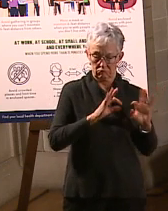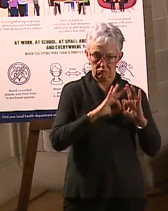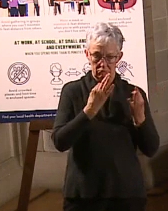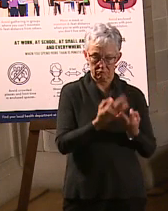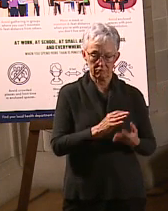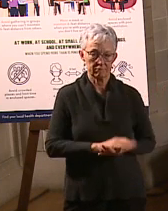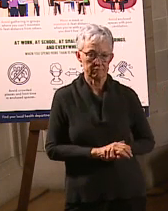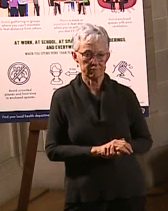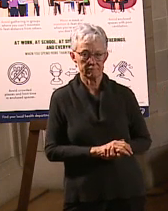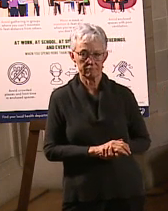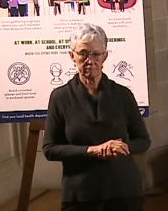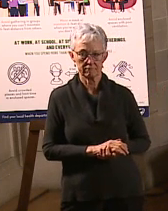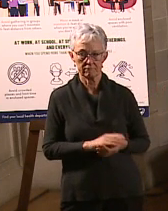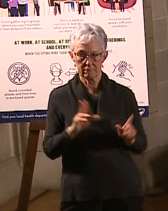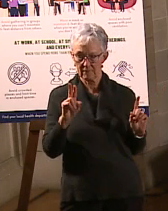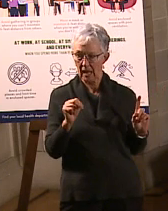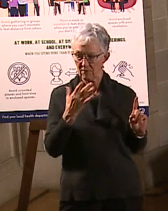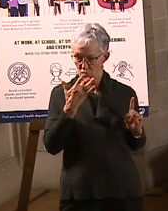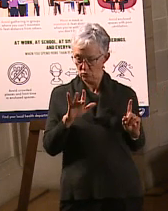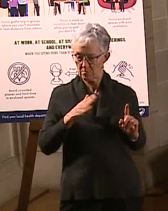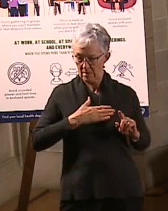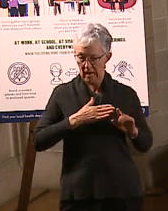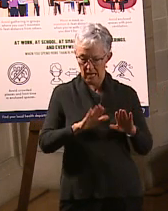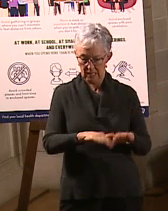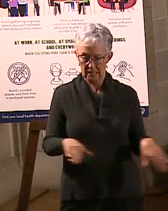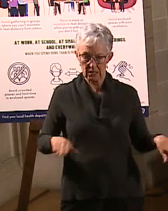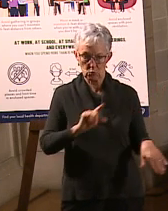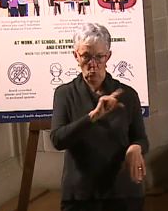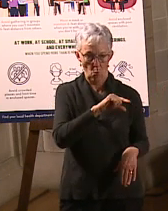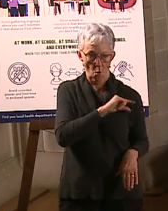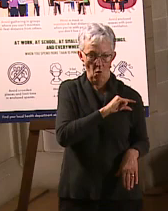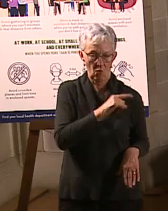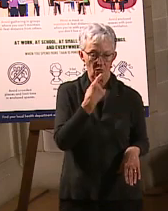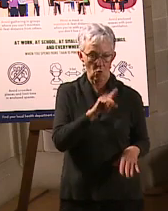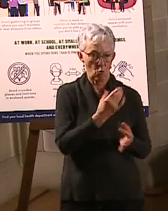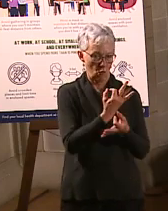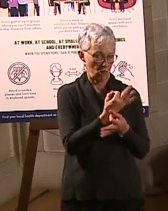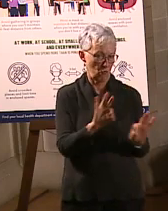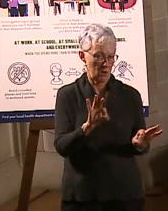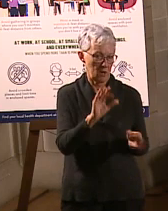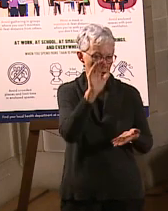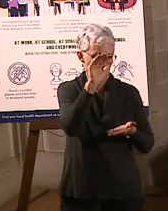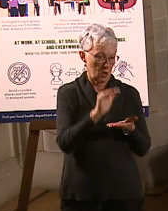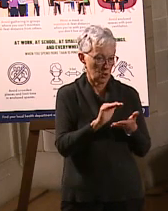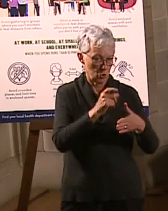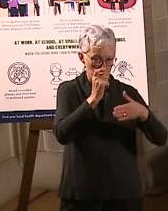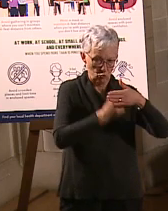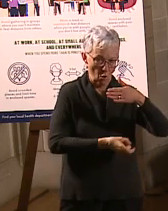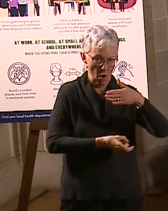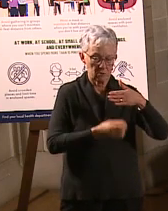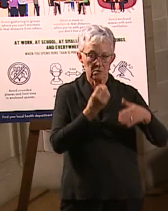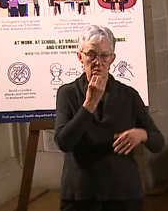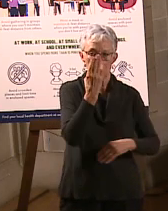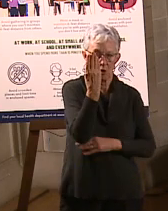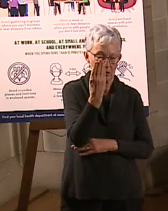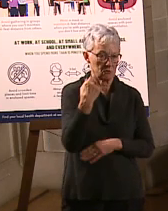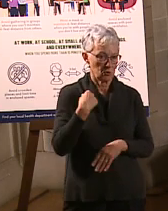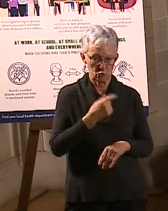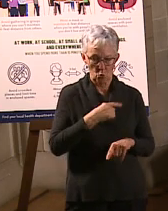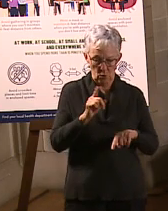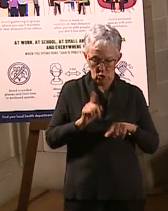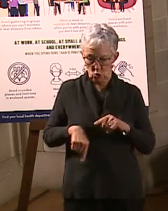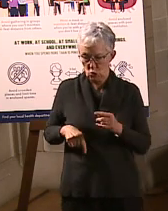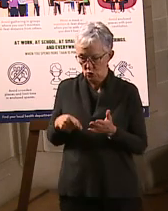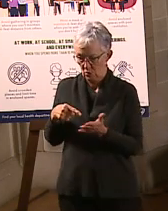kids qualified for free and reduced lunch. There was no way we could have afforded tuition on top of